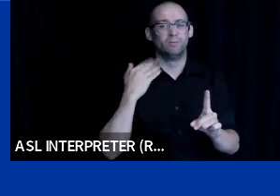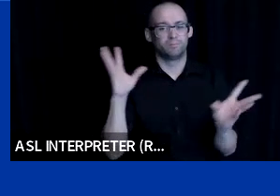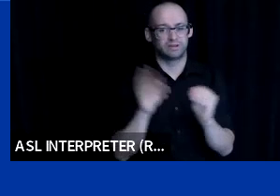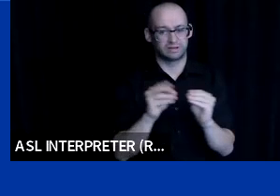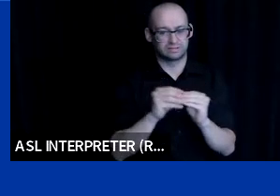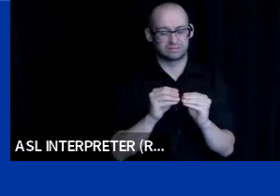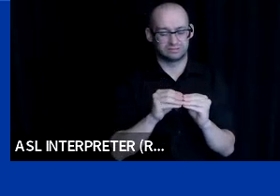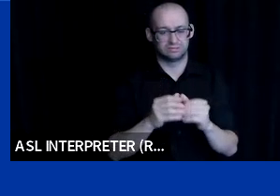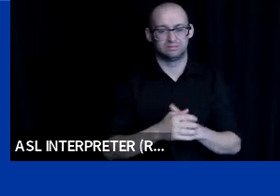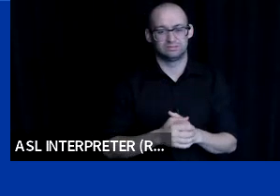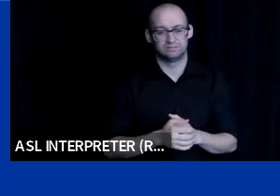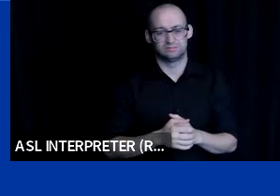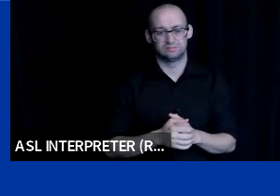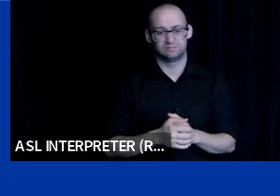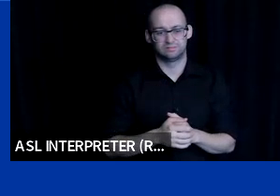please.